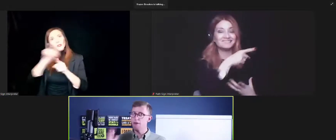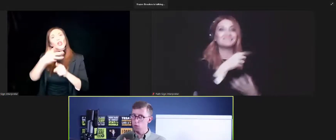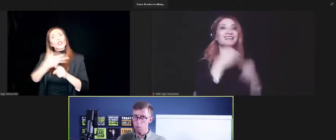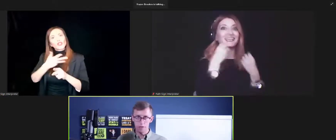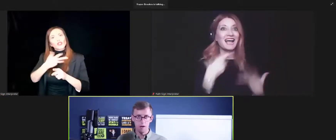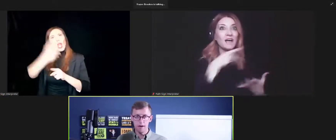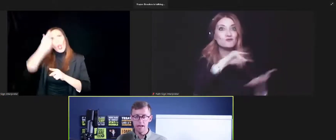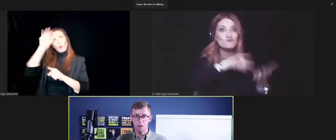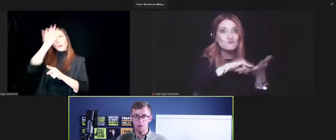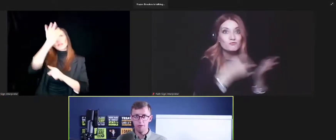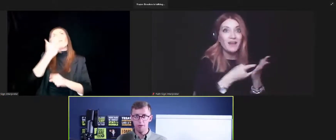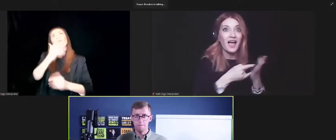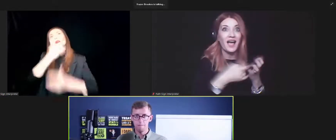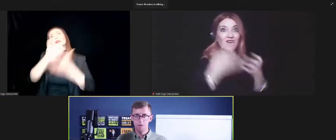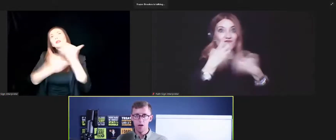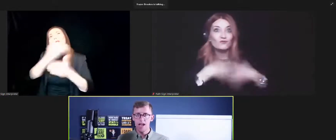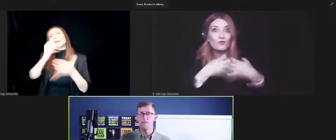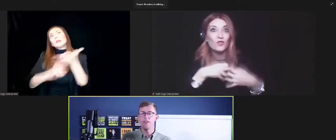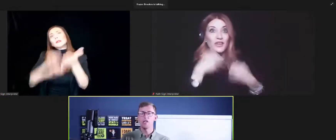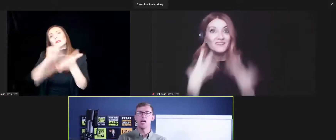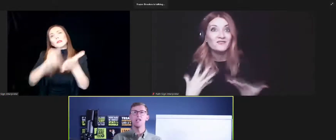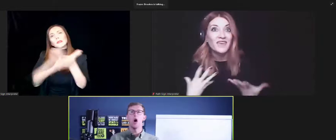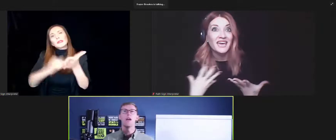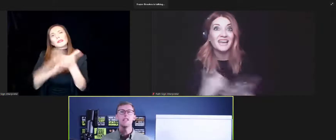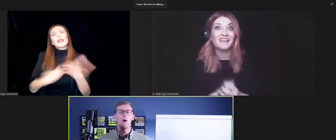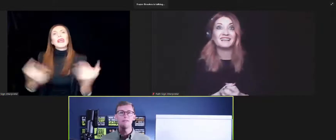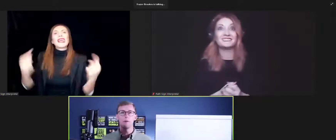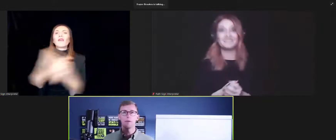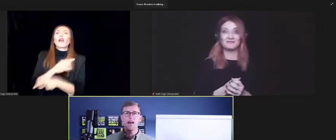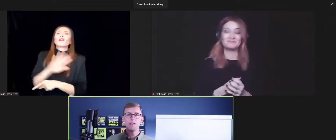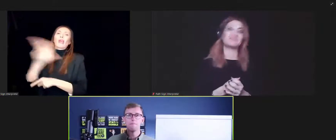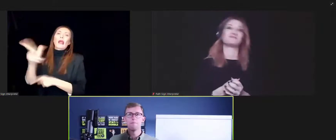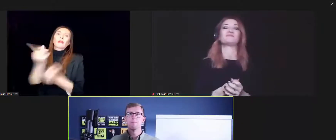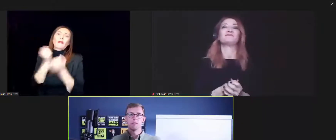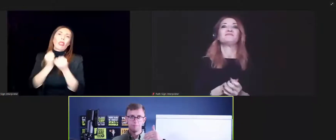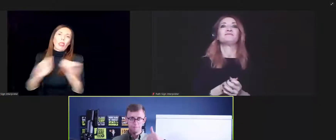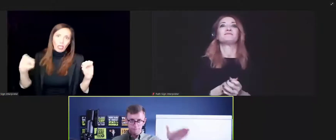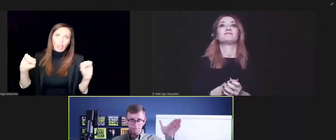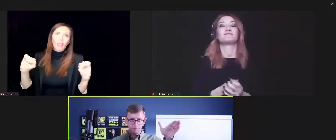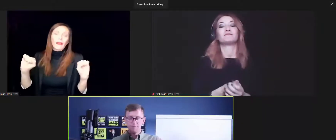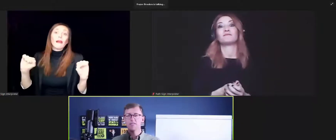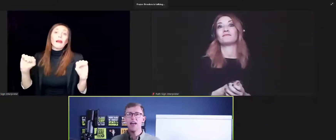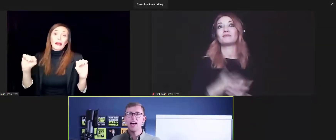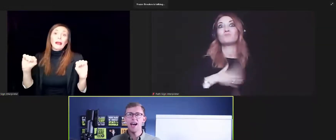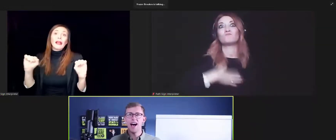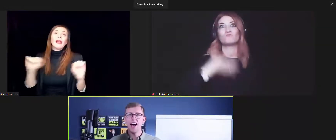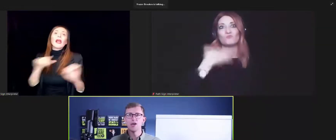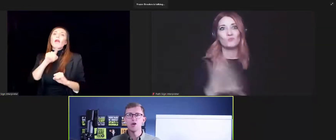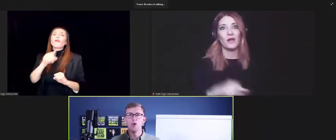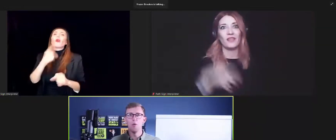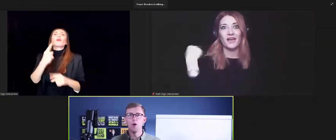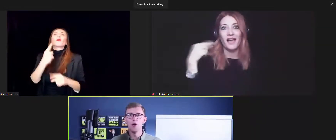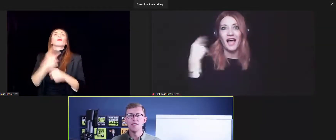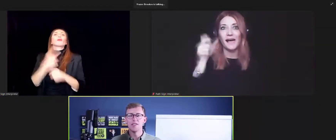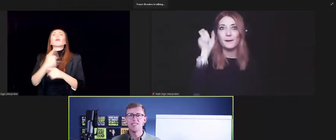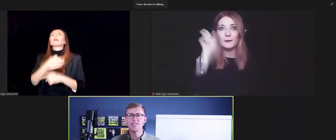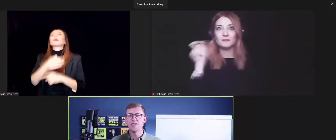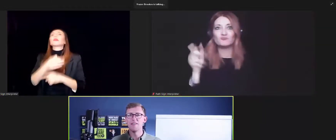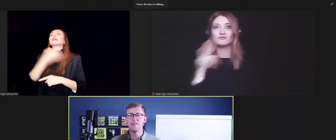and follow up with them in a month. If they say, no, they don't have a plan, then you